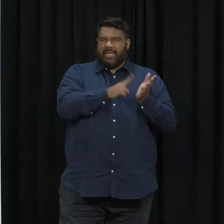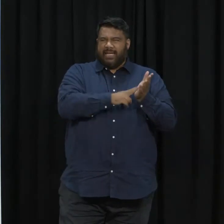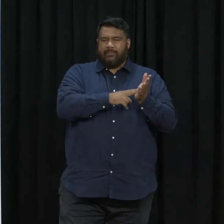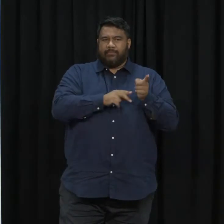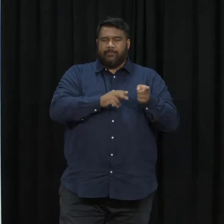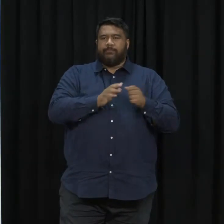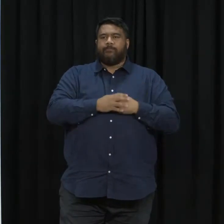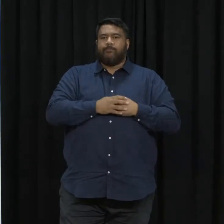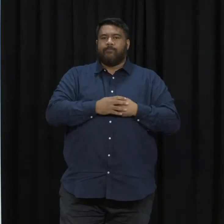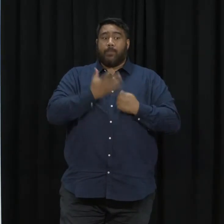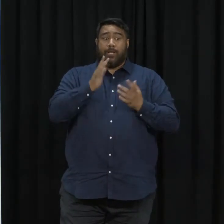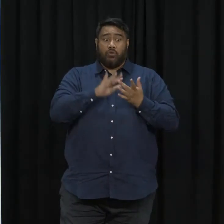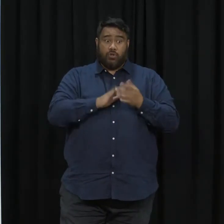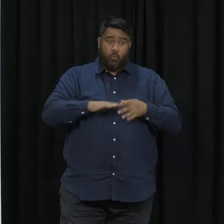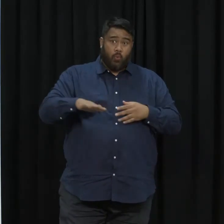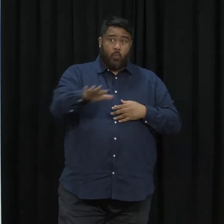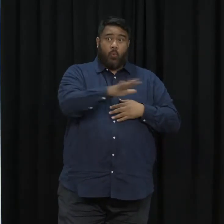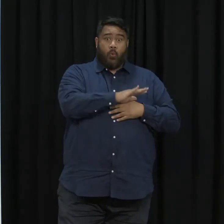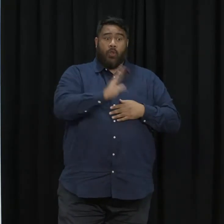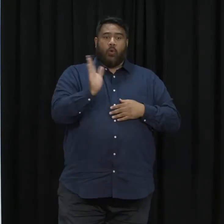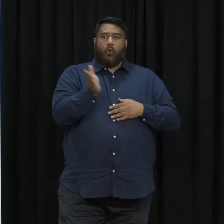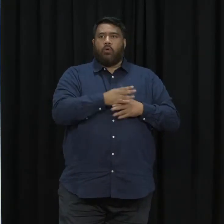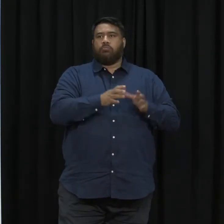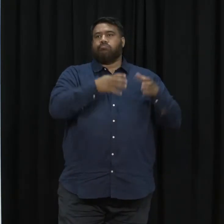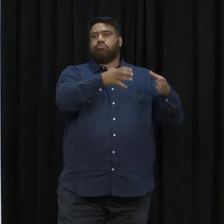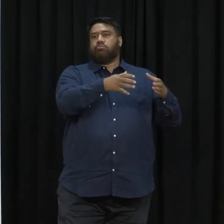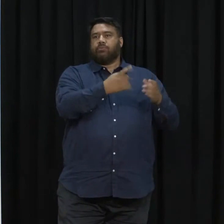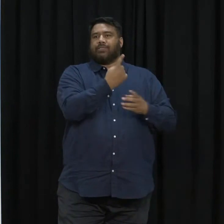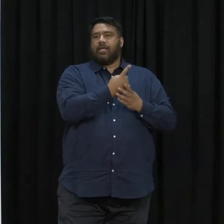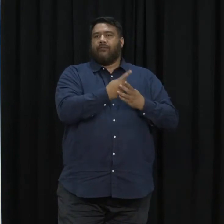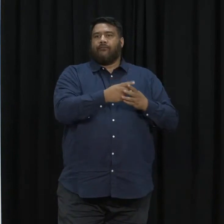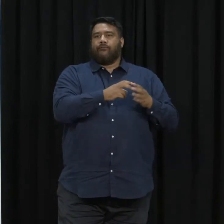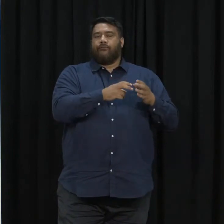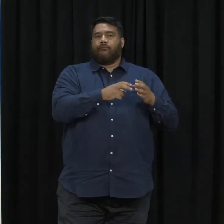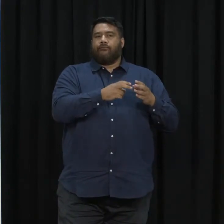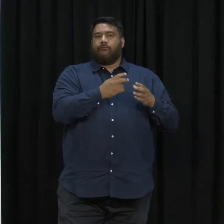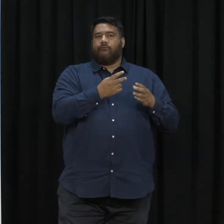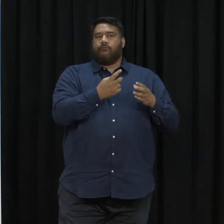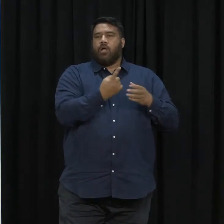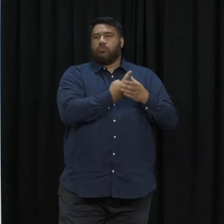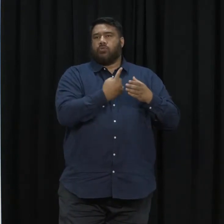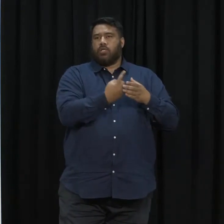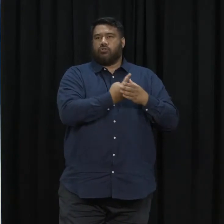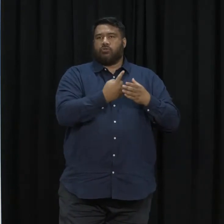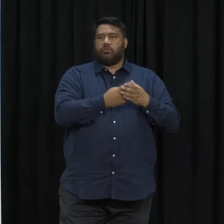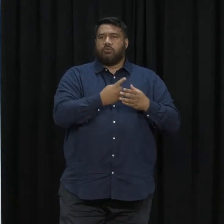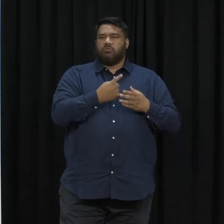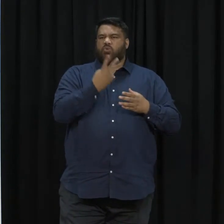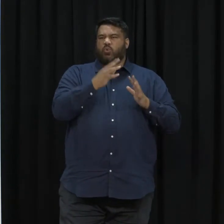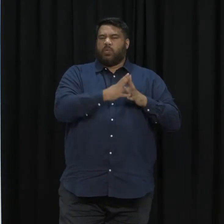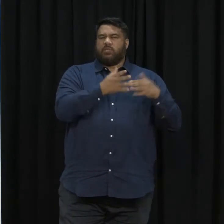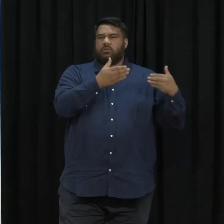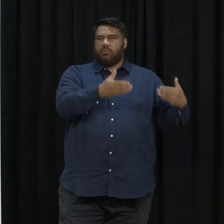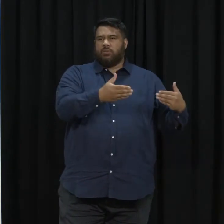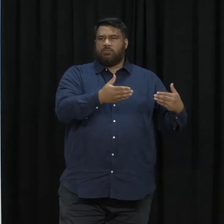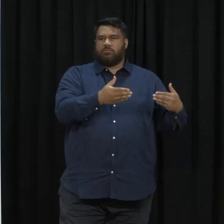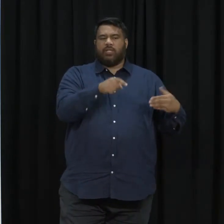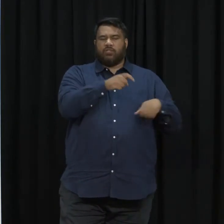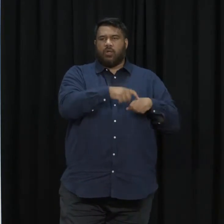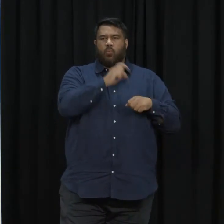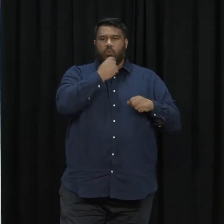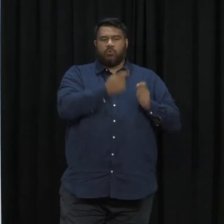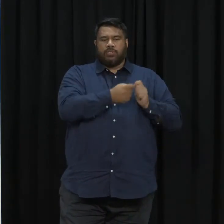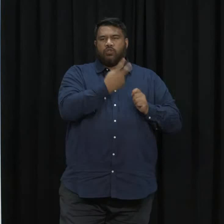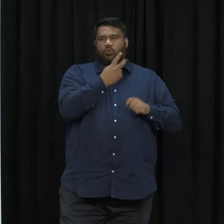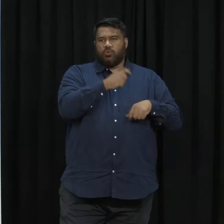been contacted. They go and remain in self-isolation for 14 days. They are on testing twice during that time and